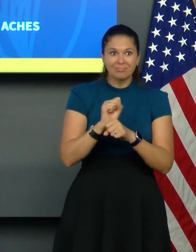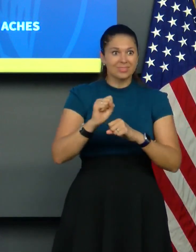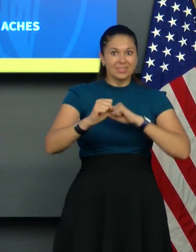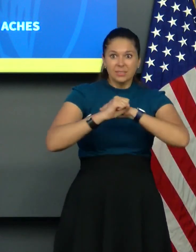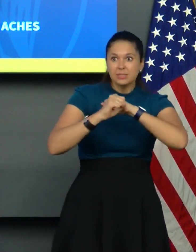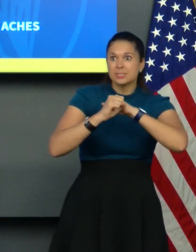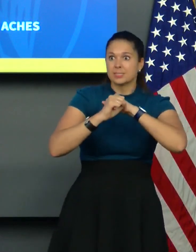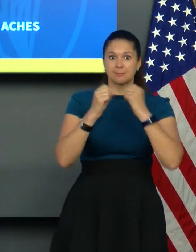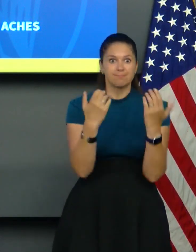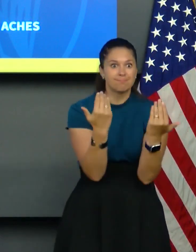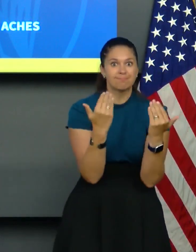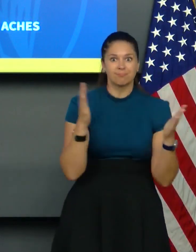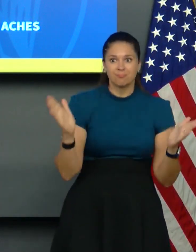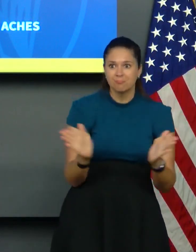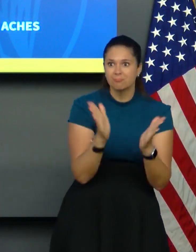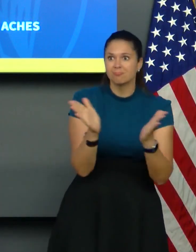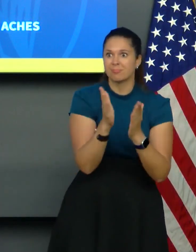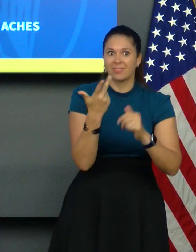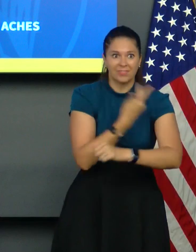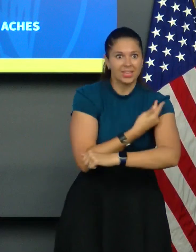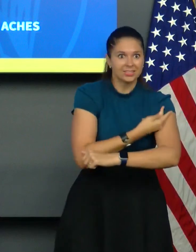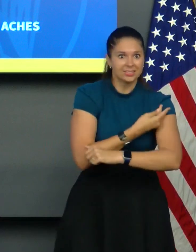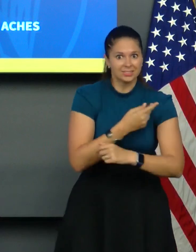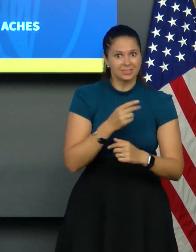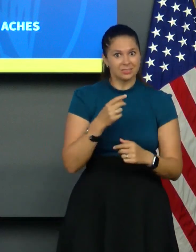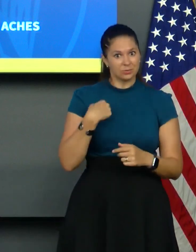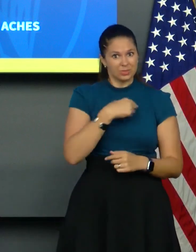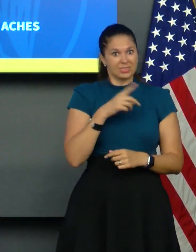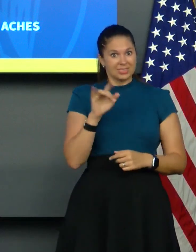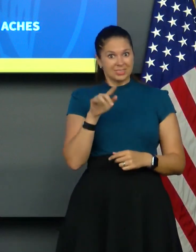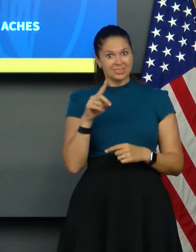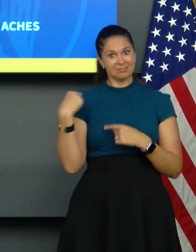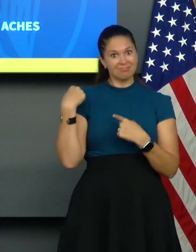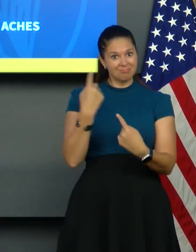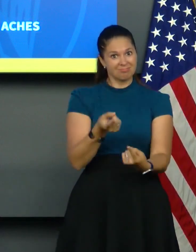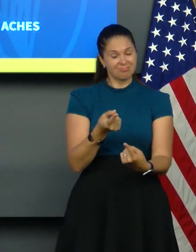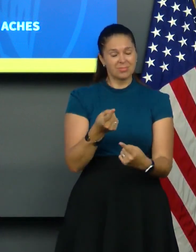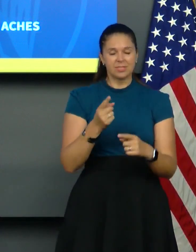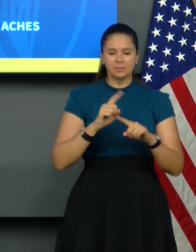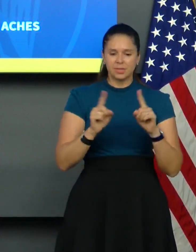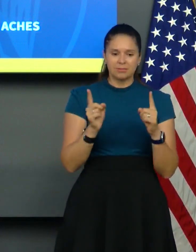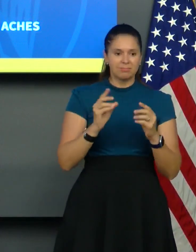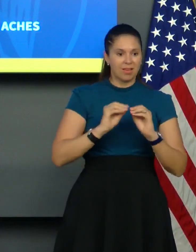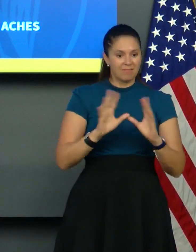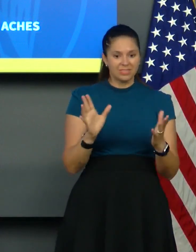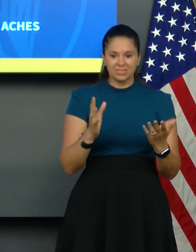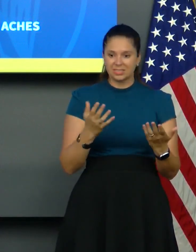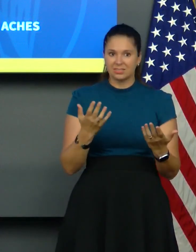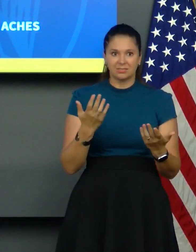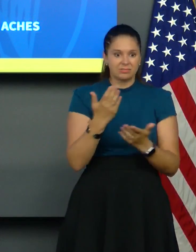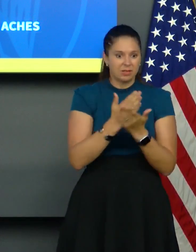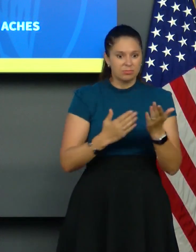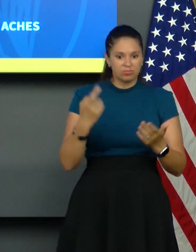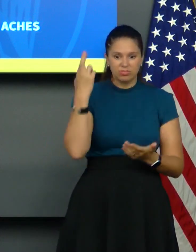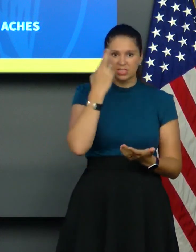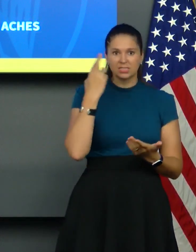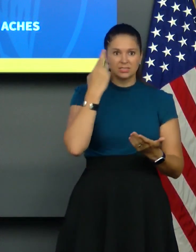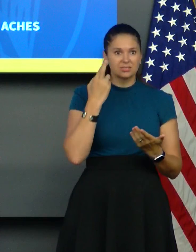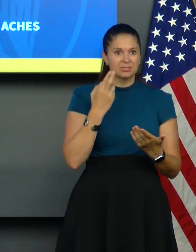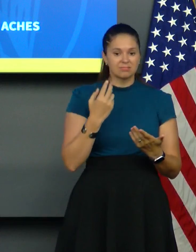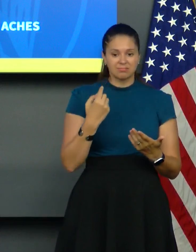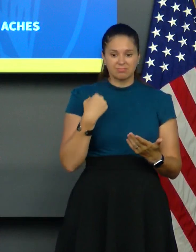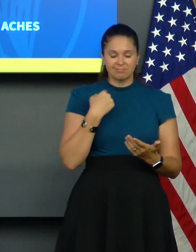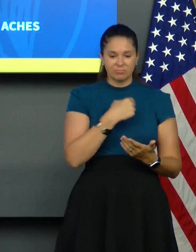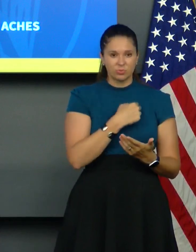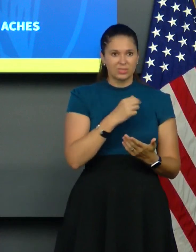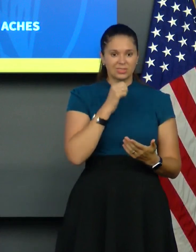campaigns out there to communicate and so forth. But obviously, for whatever reason, we